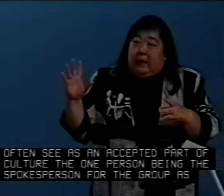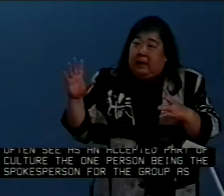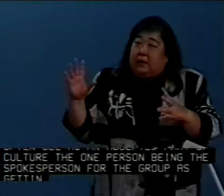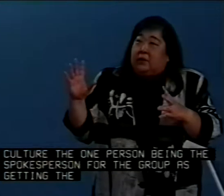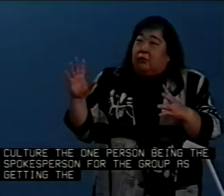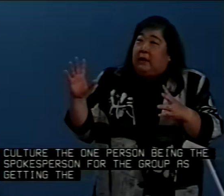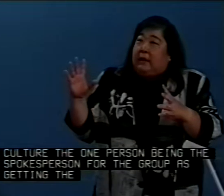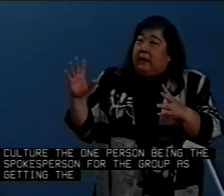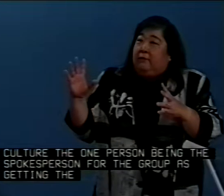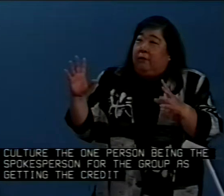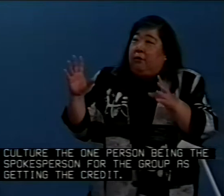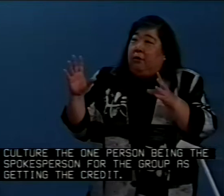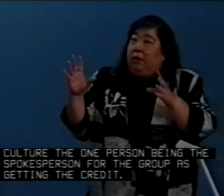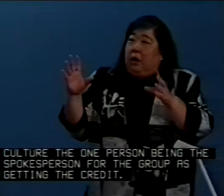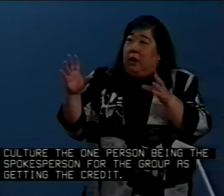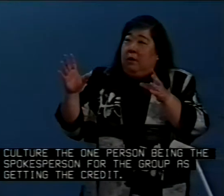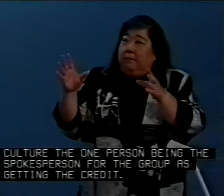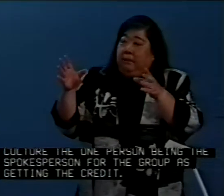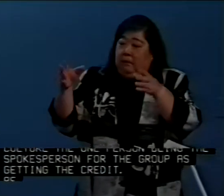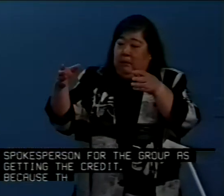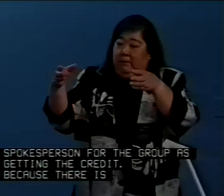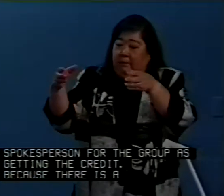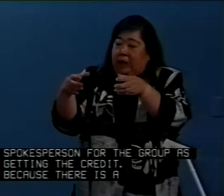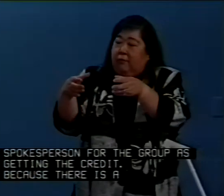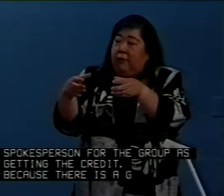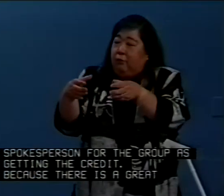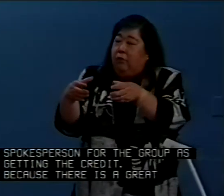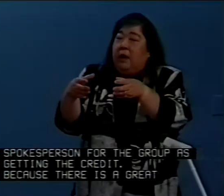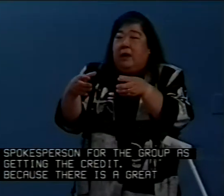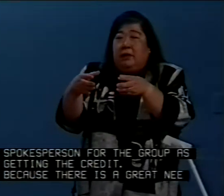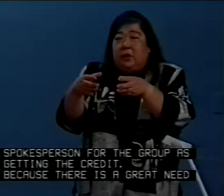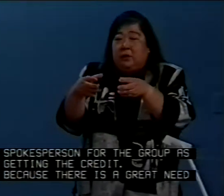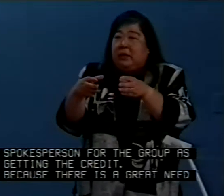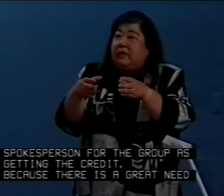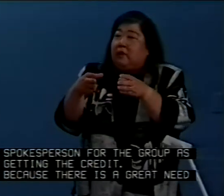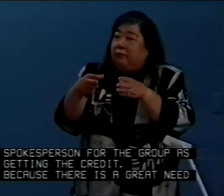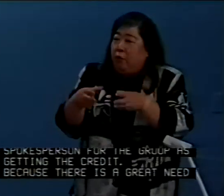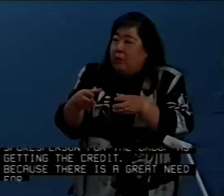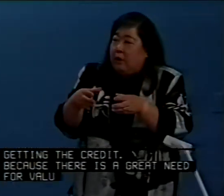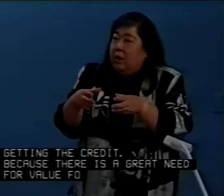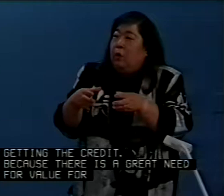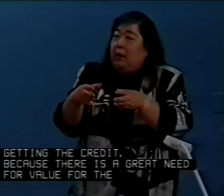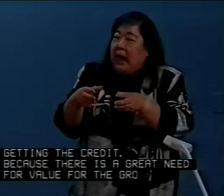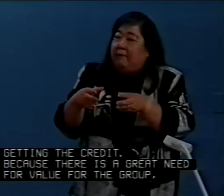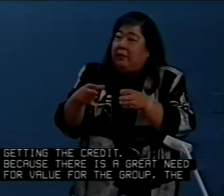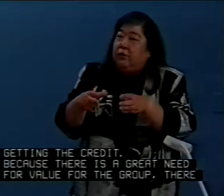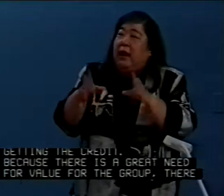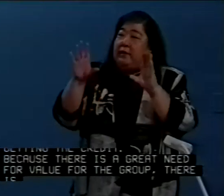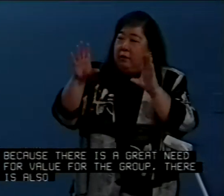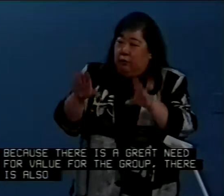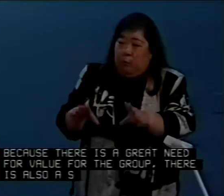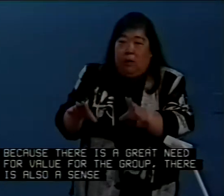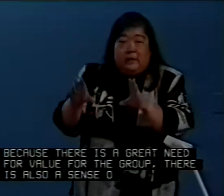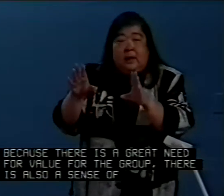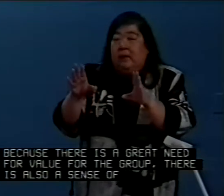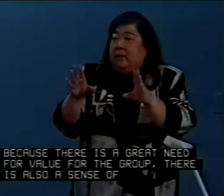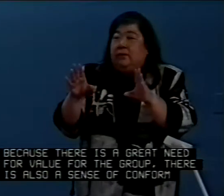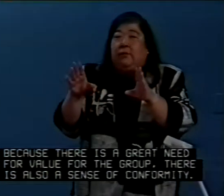Because there's a great need for value for the group, there's also a sense of conformity. We have to do as the group wants. There's very